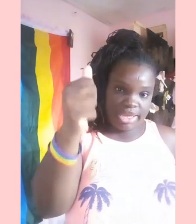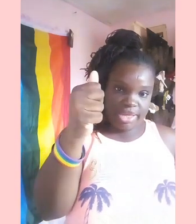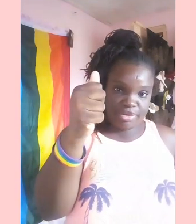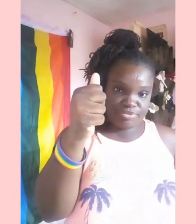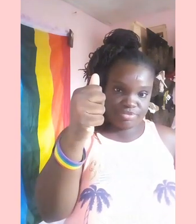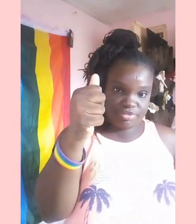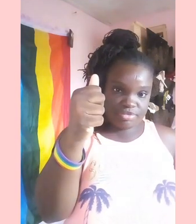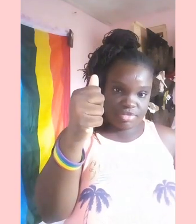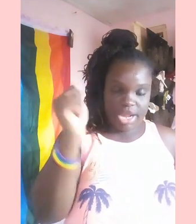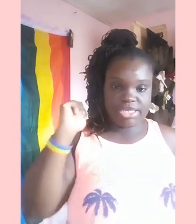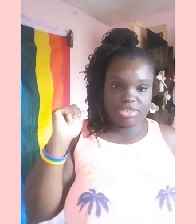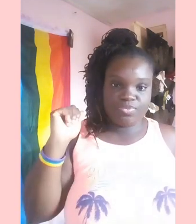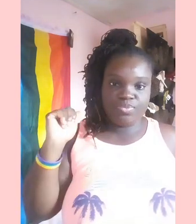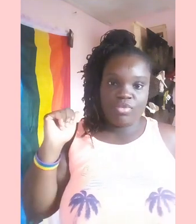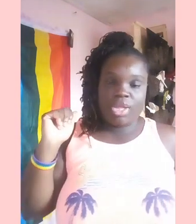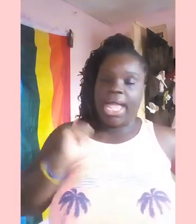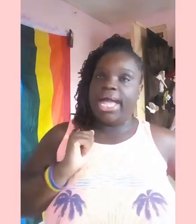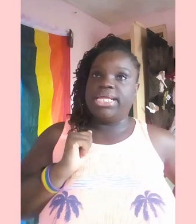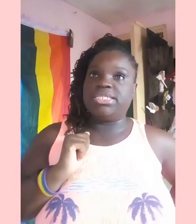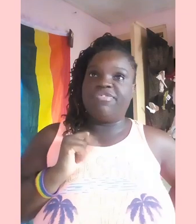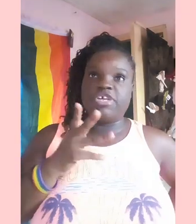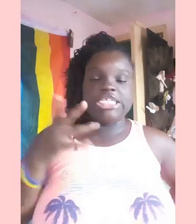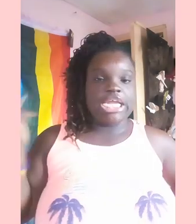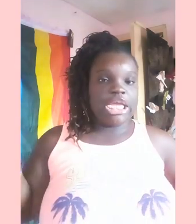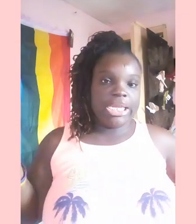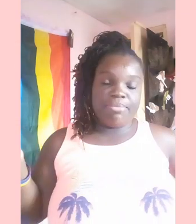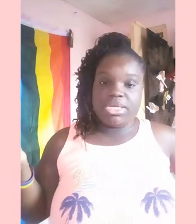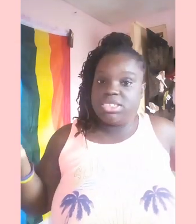T-I-A-N-A, right? And if you're saying that your name is